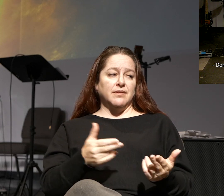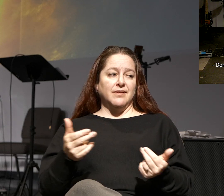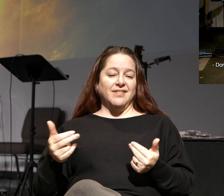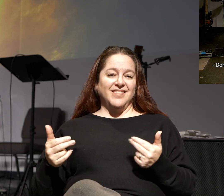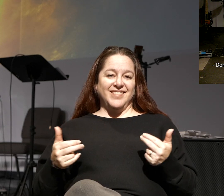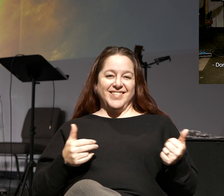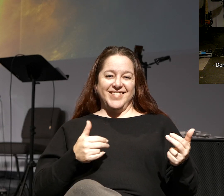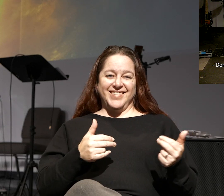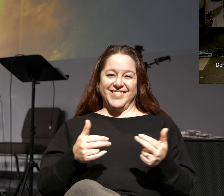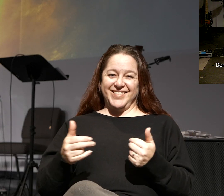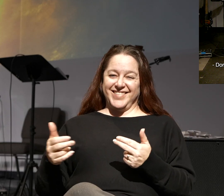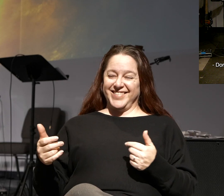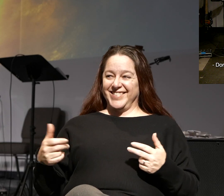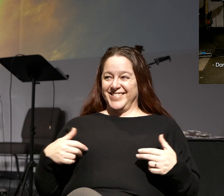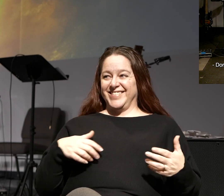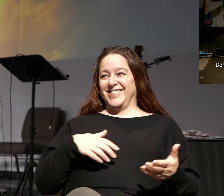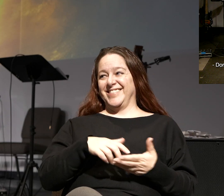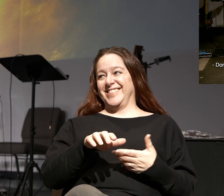Okay.